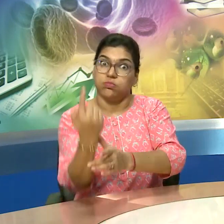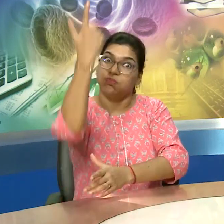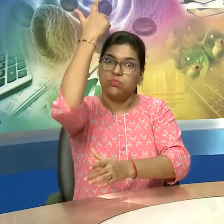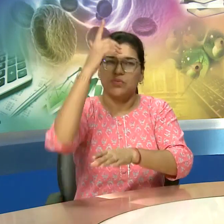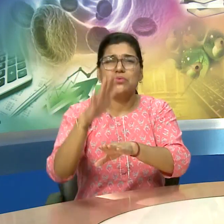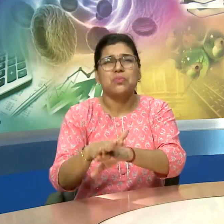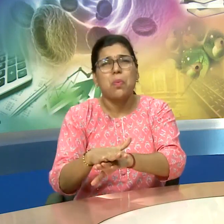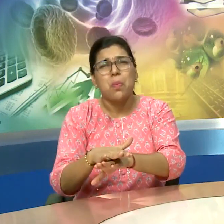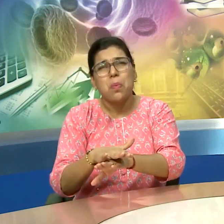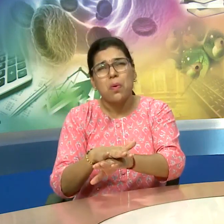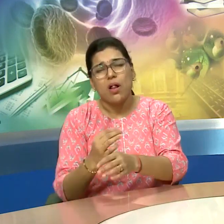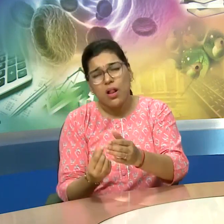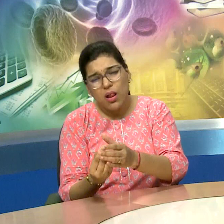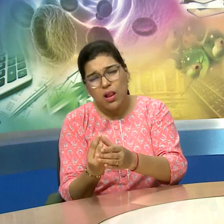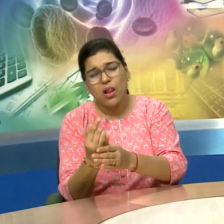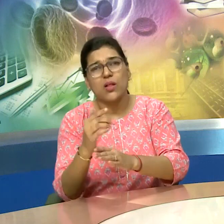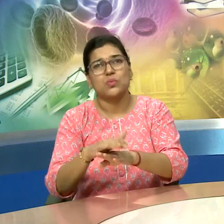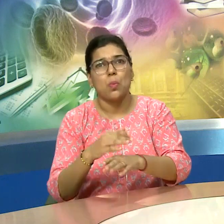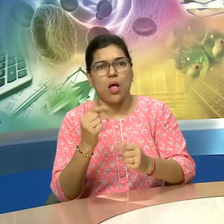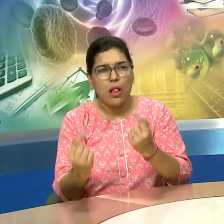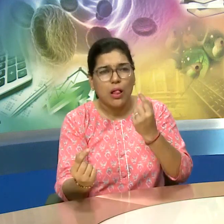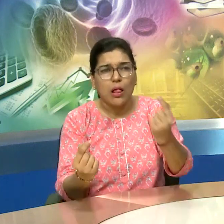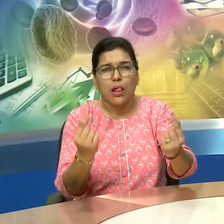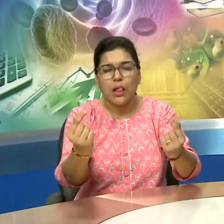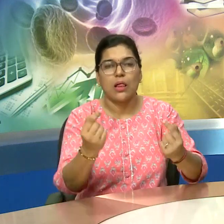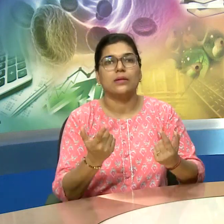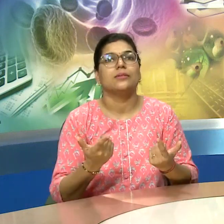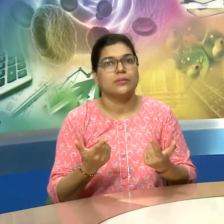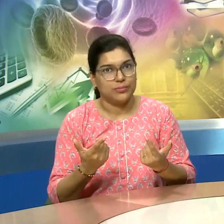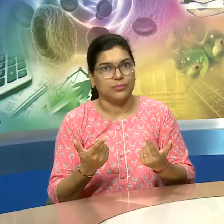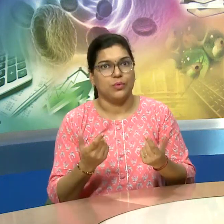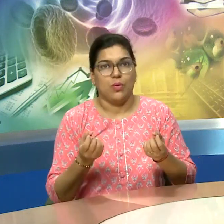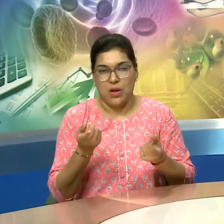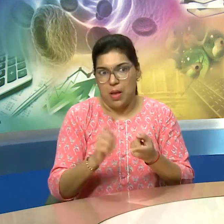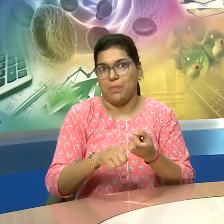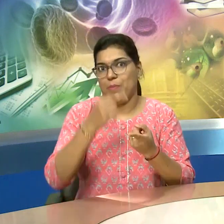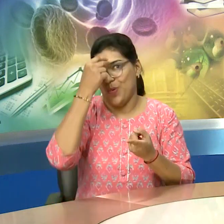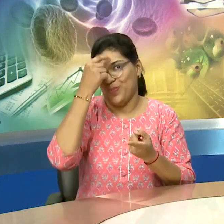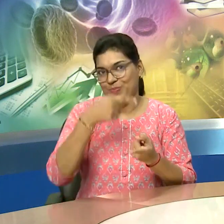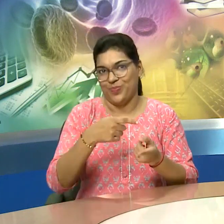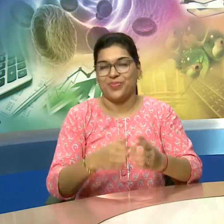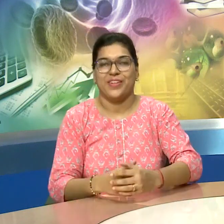rate, but we cut trees at a faster rate. So, that is why forests are getting